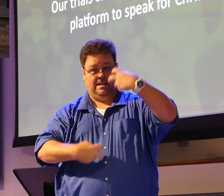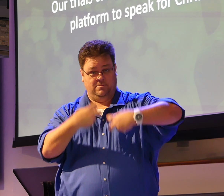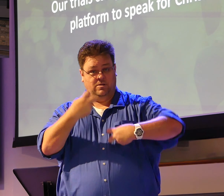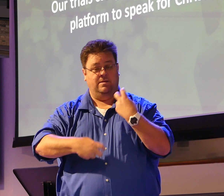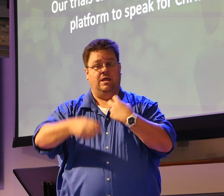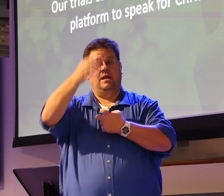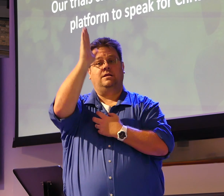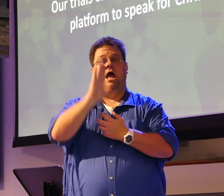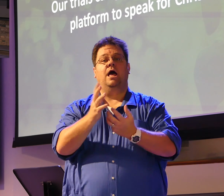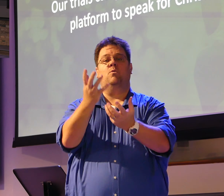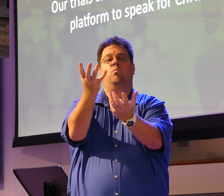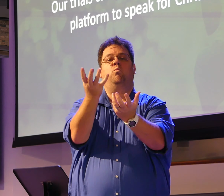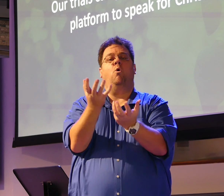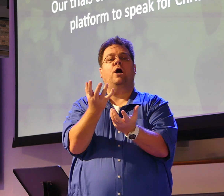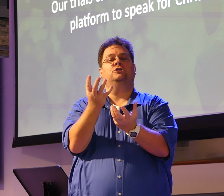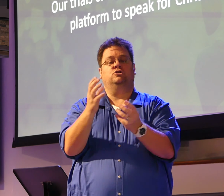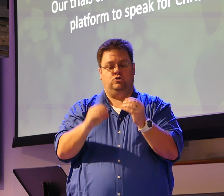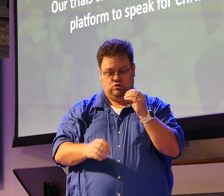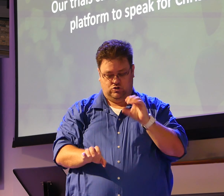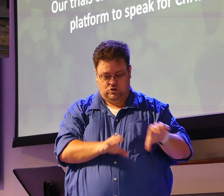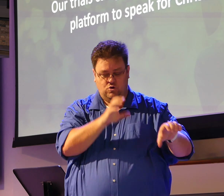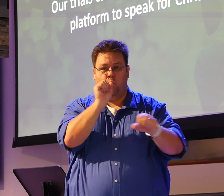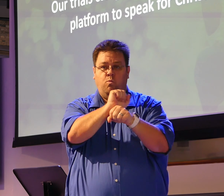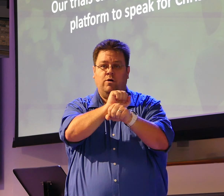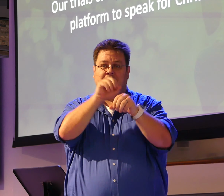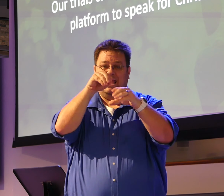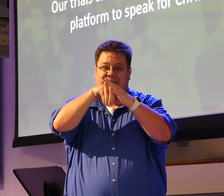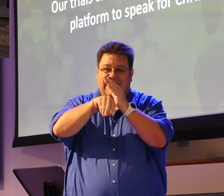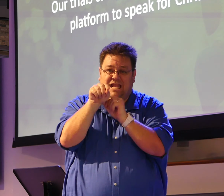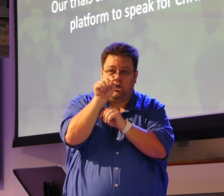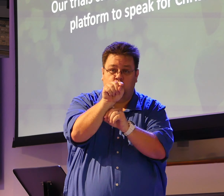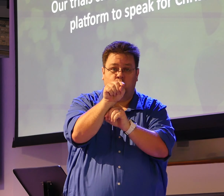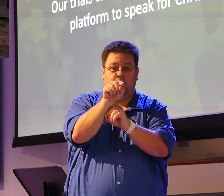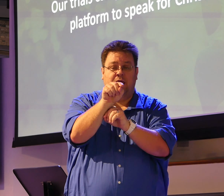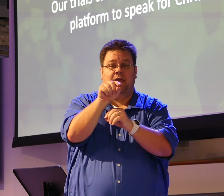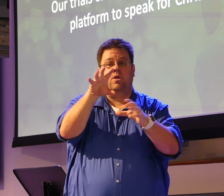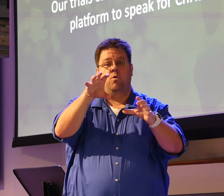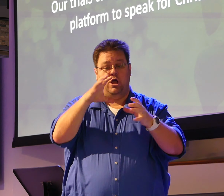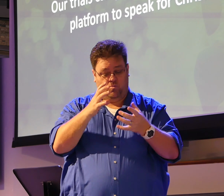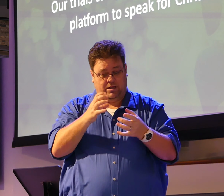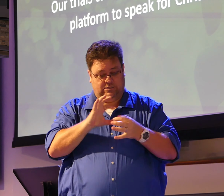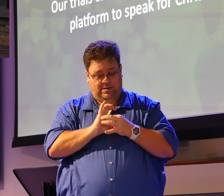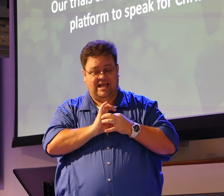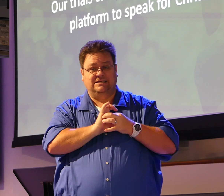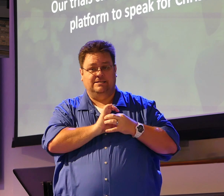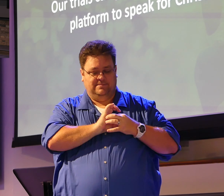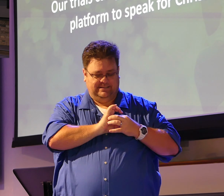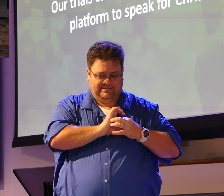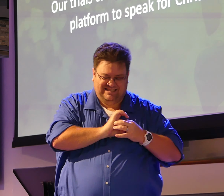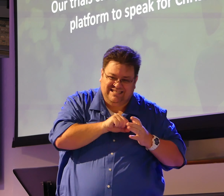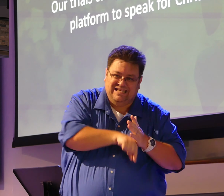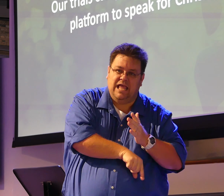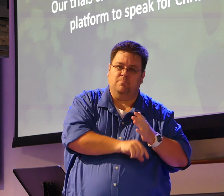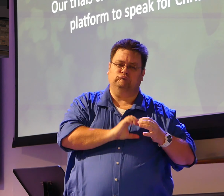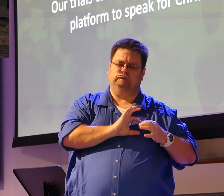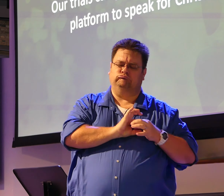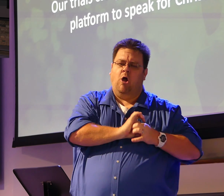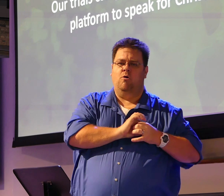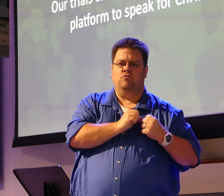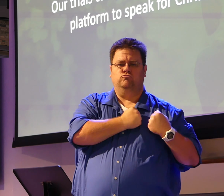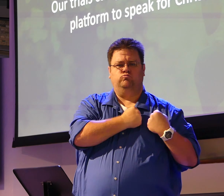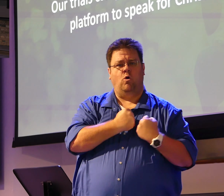problems god desires to do a work in you he wants to deepen your relationship with him and grow and